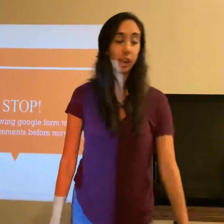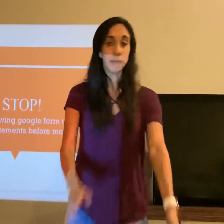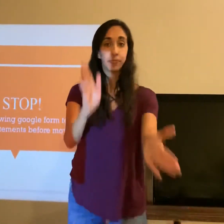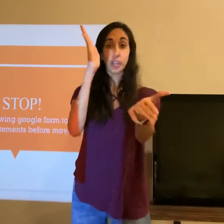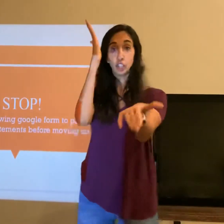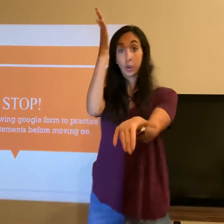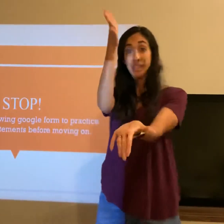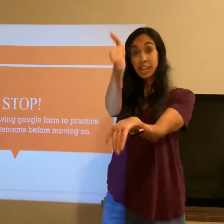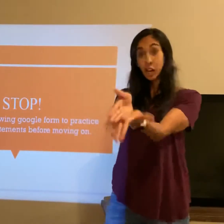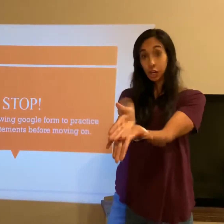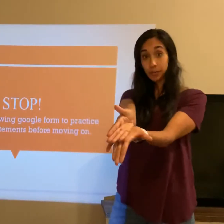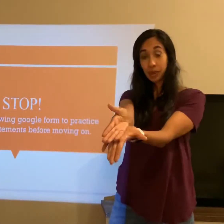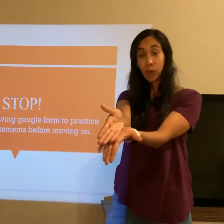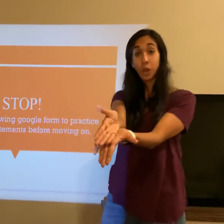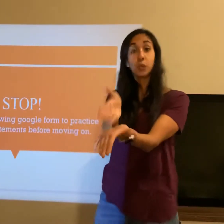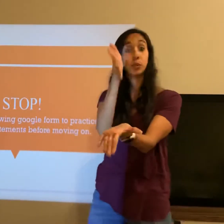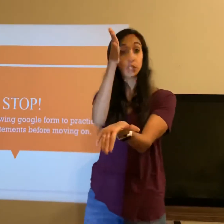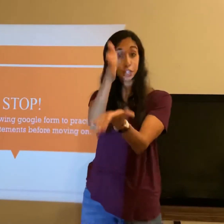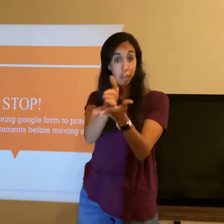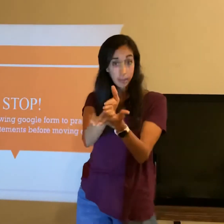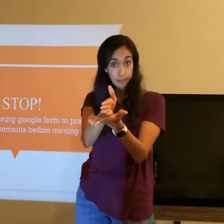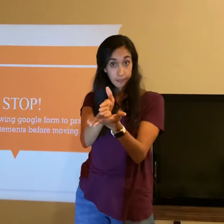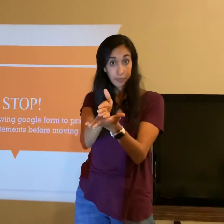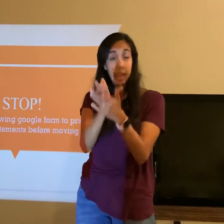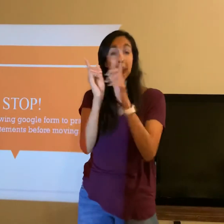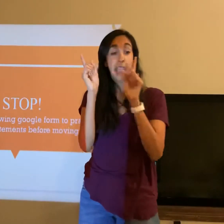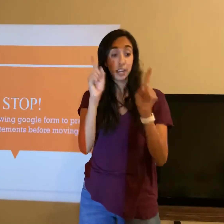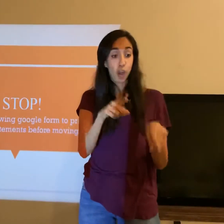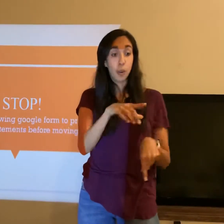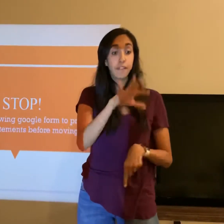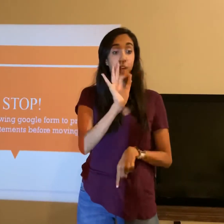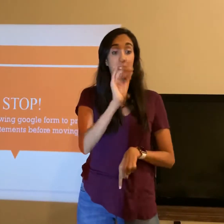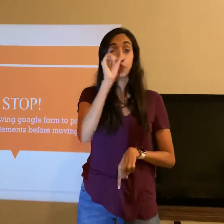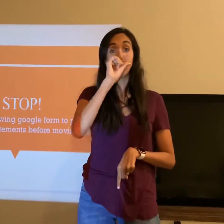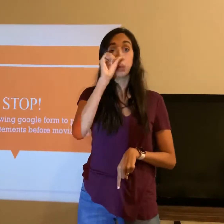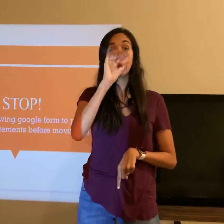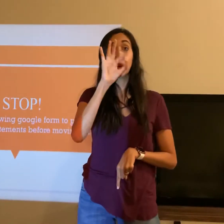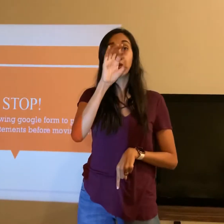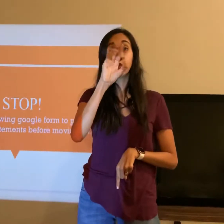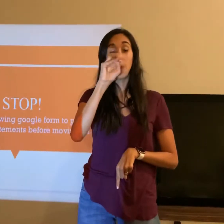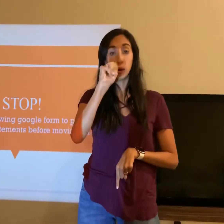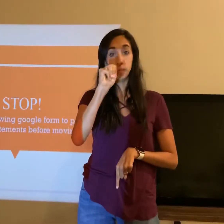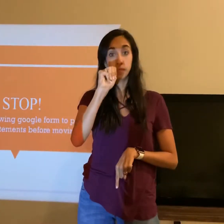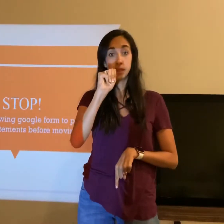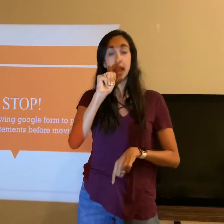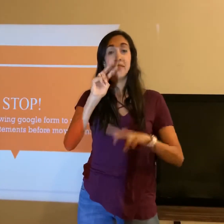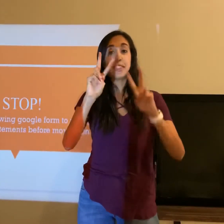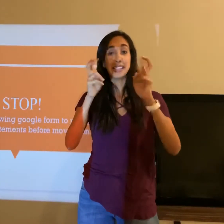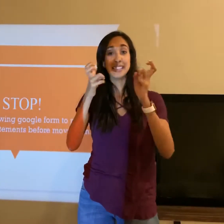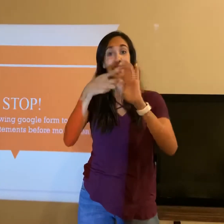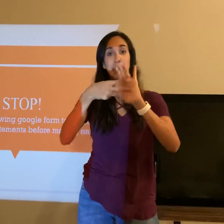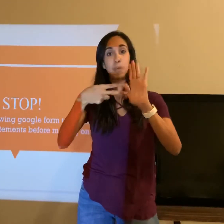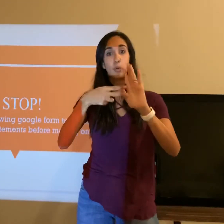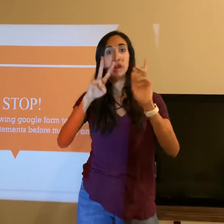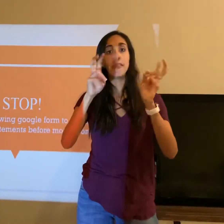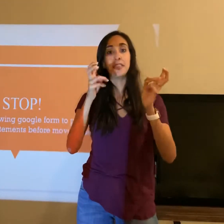Okay, so here I want you to stop and go and find the Google form that's labeled